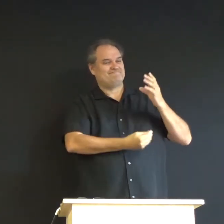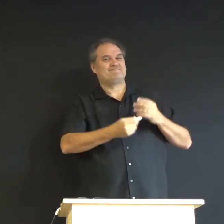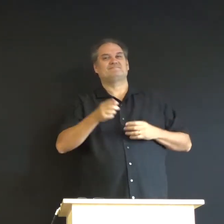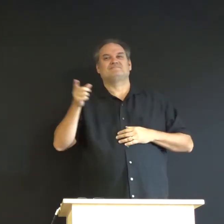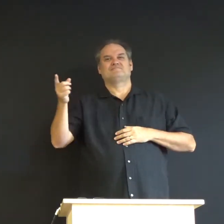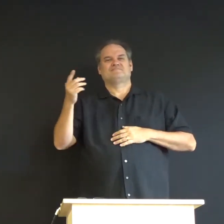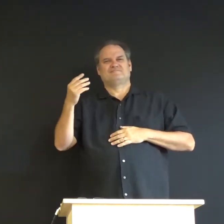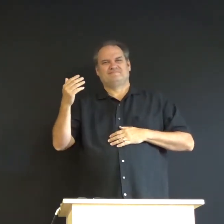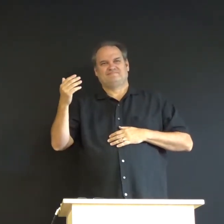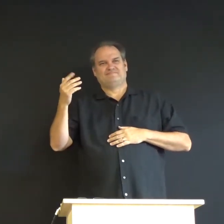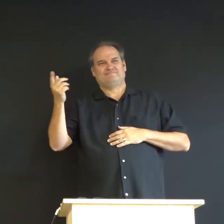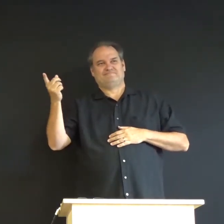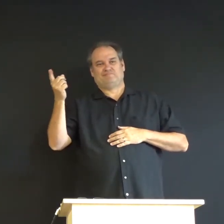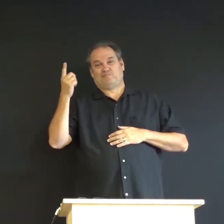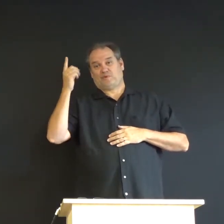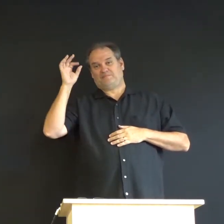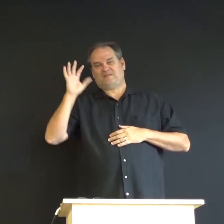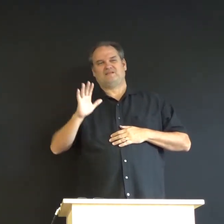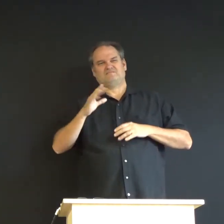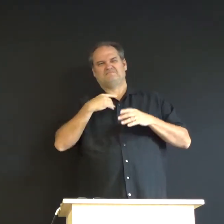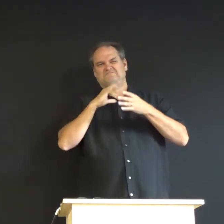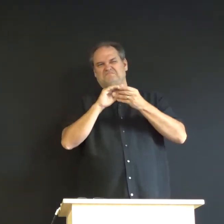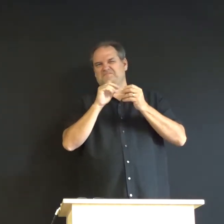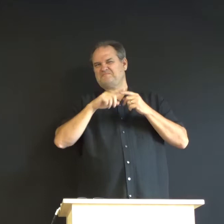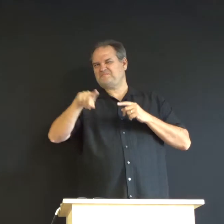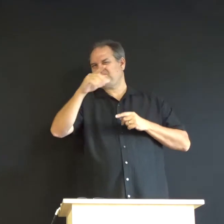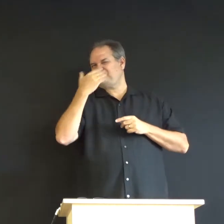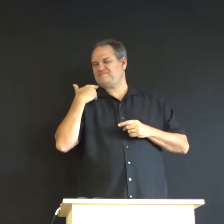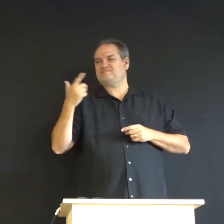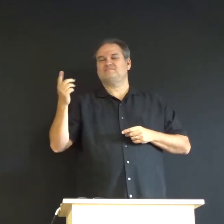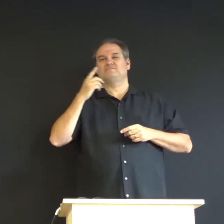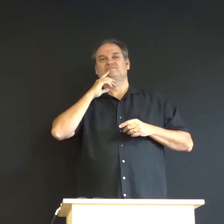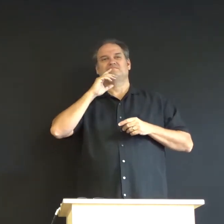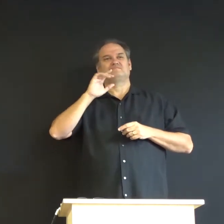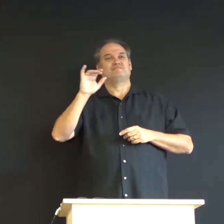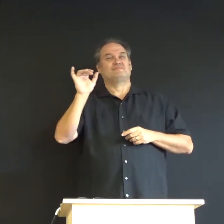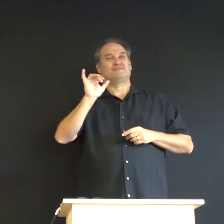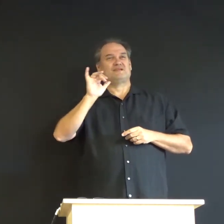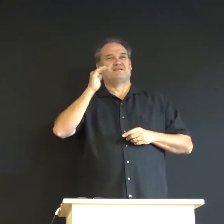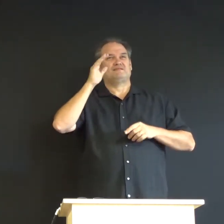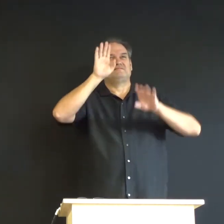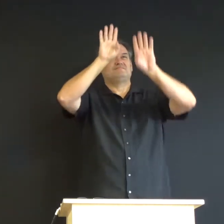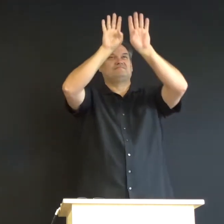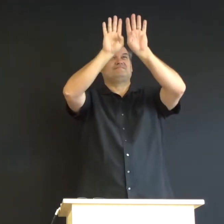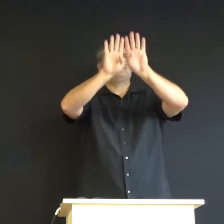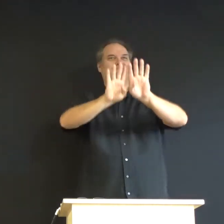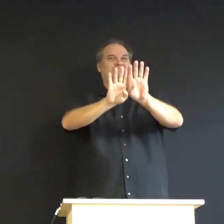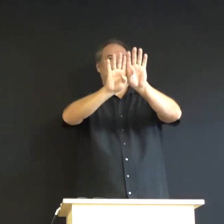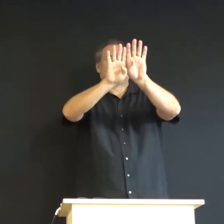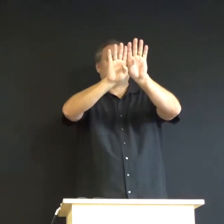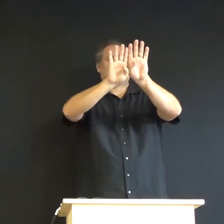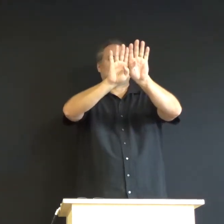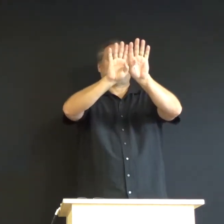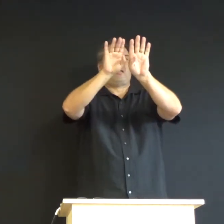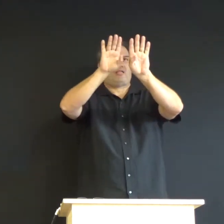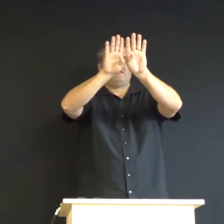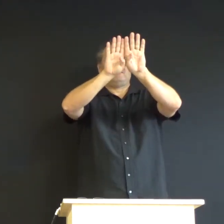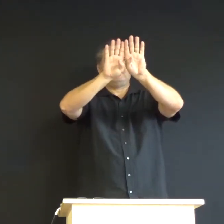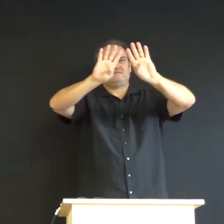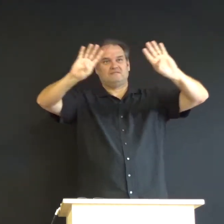Deuteronomy 29:29, it really touched my heart because, our friend who's recently gone, he